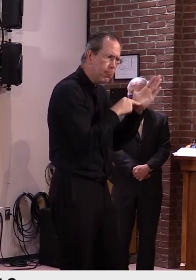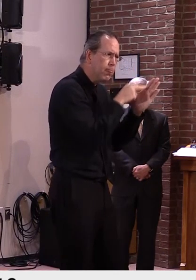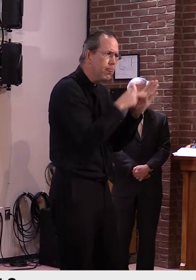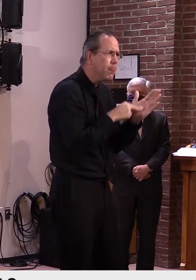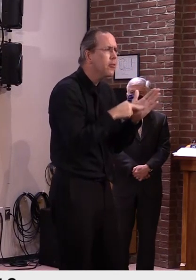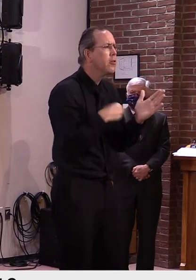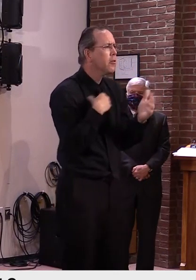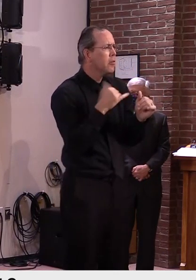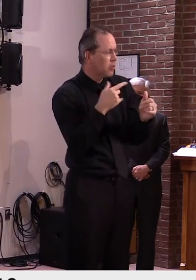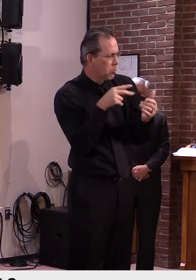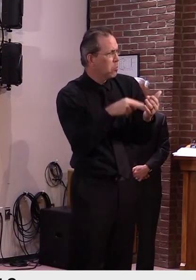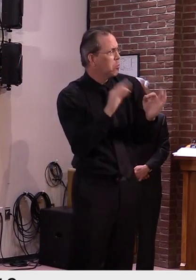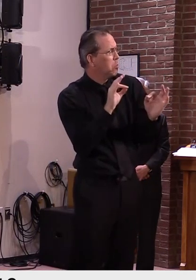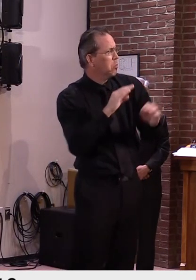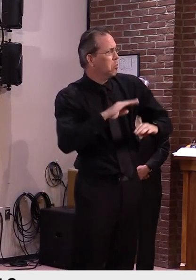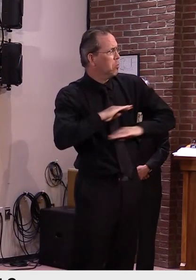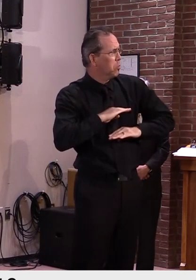so far.